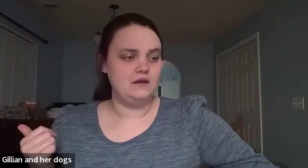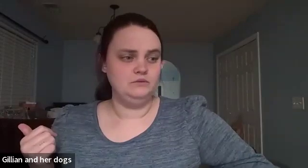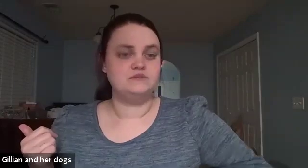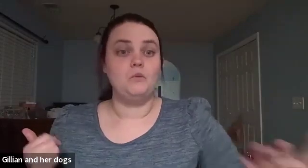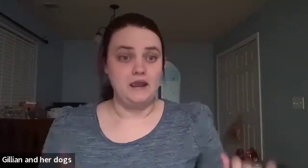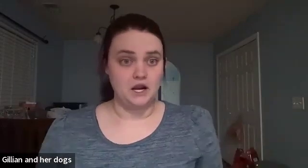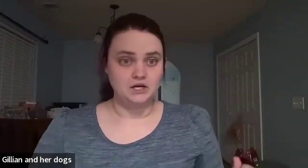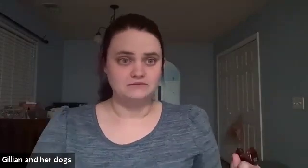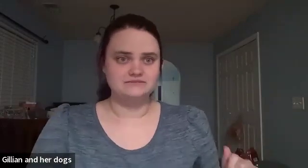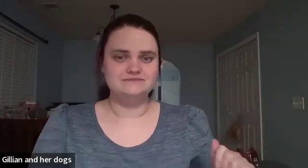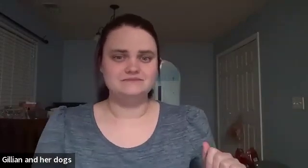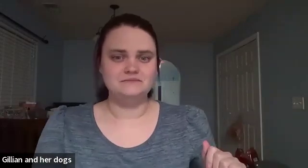where, whoops, where,